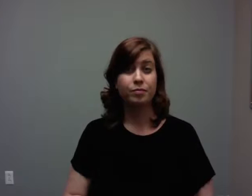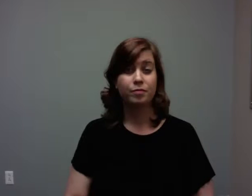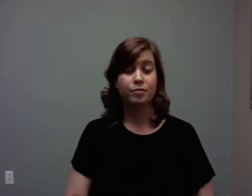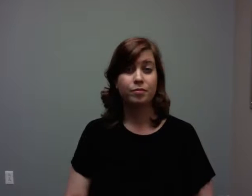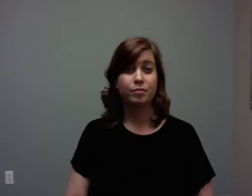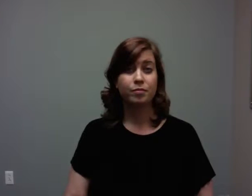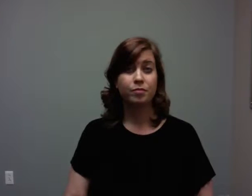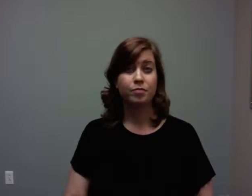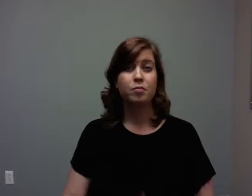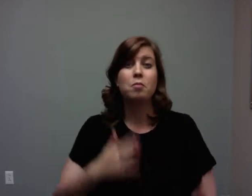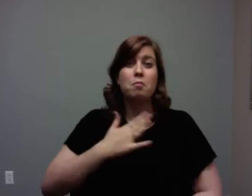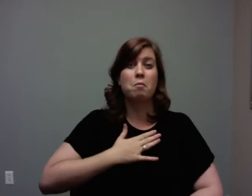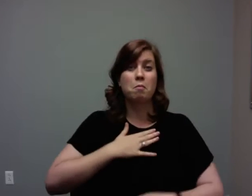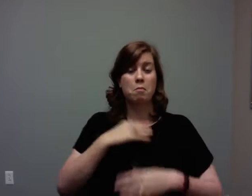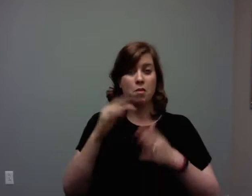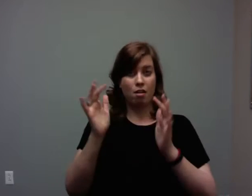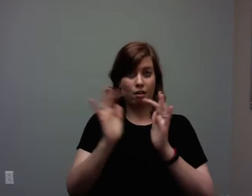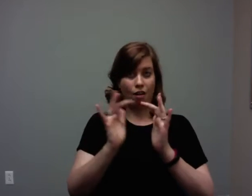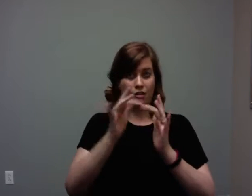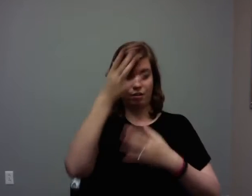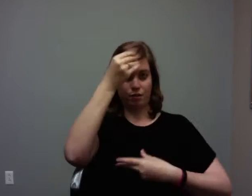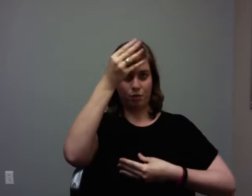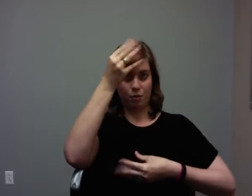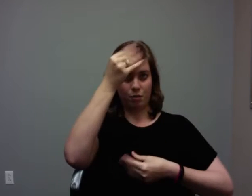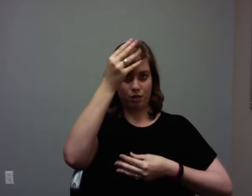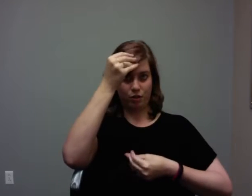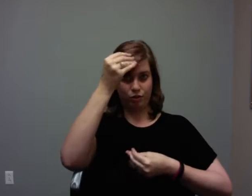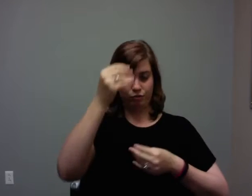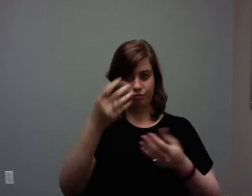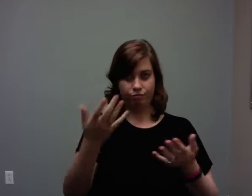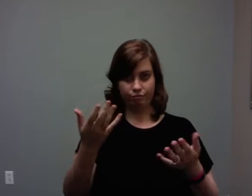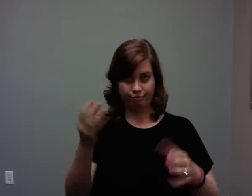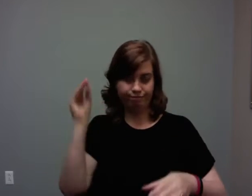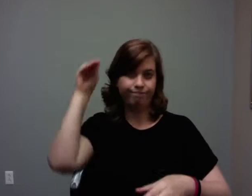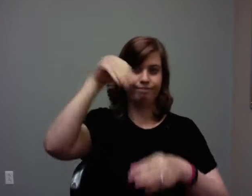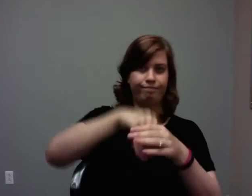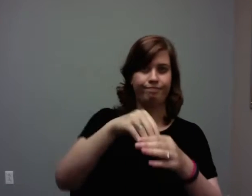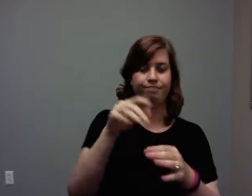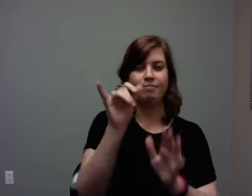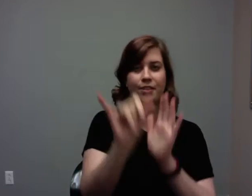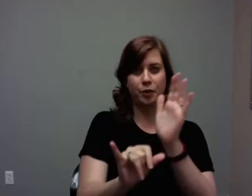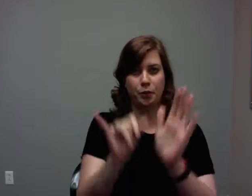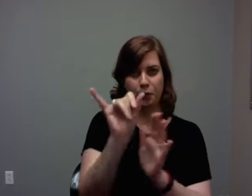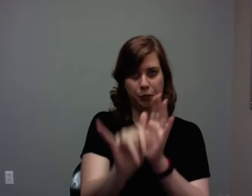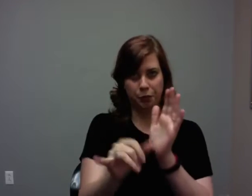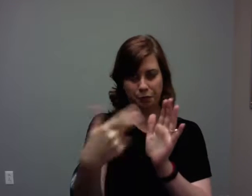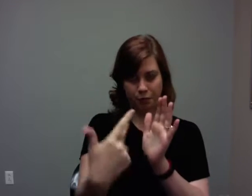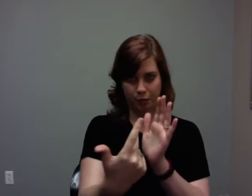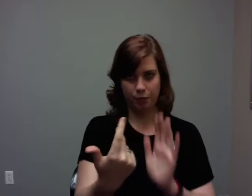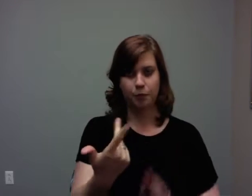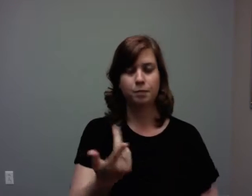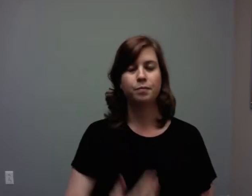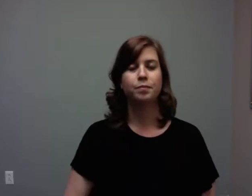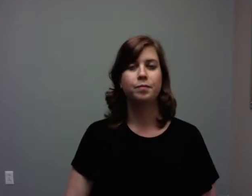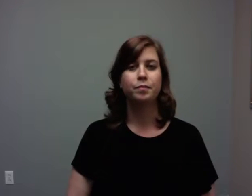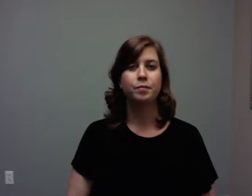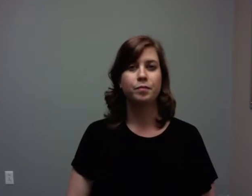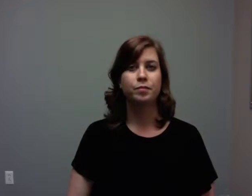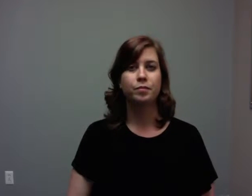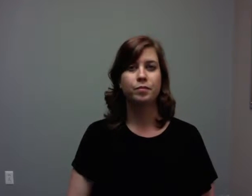there. So you have to use all the tools that are available to you. Think about, what if you have